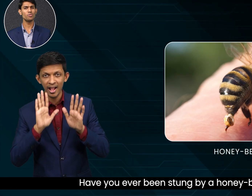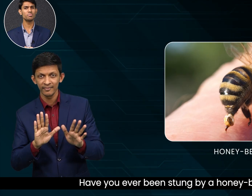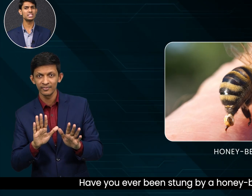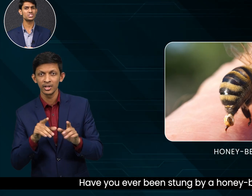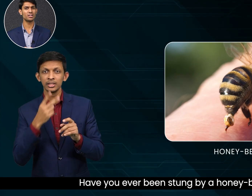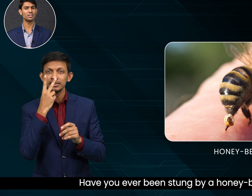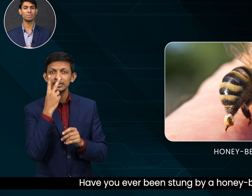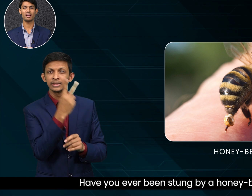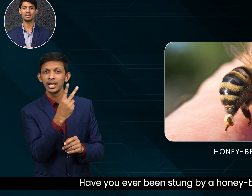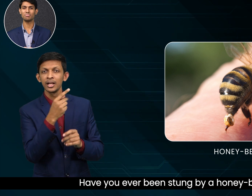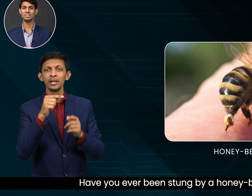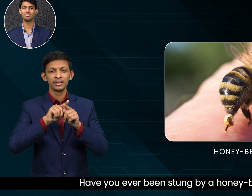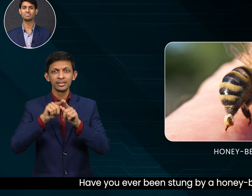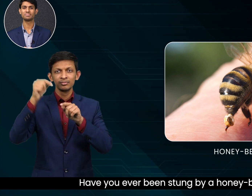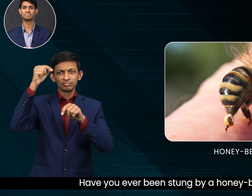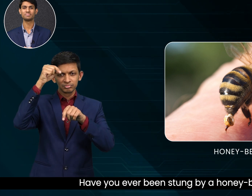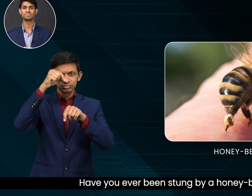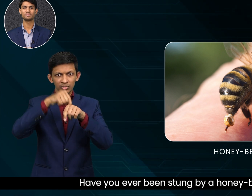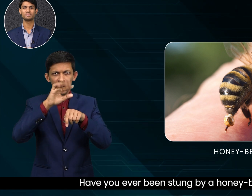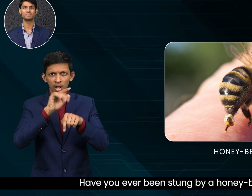Have you ever been stung by a honeybee?